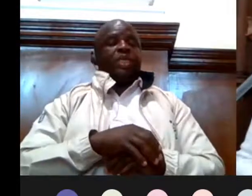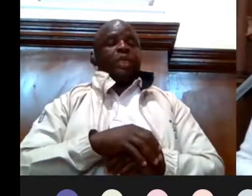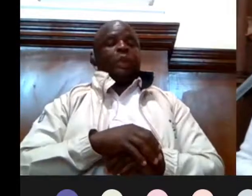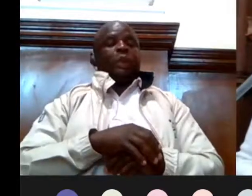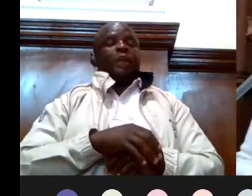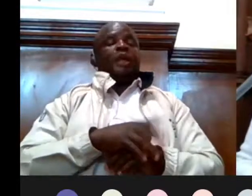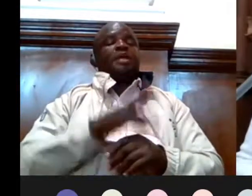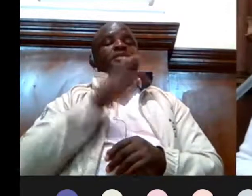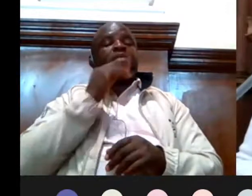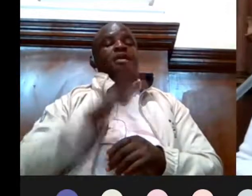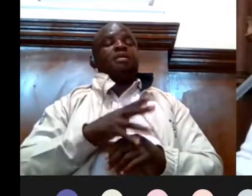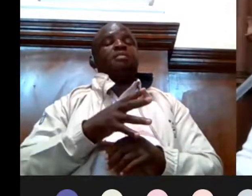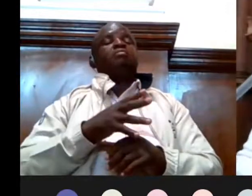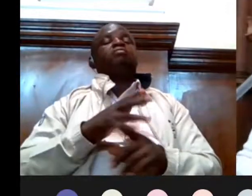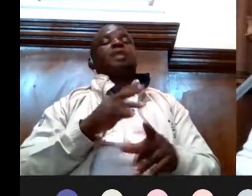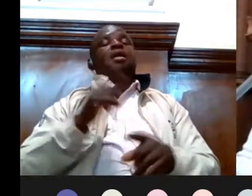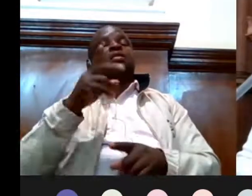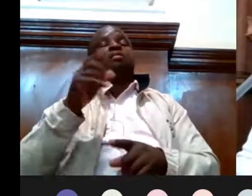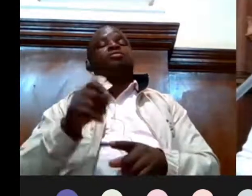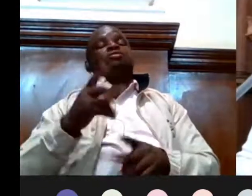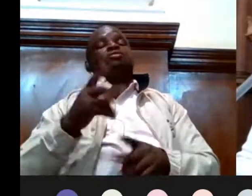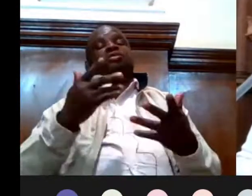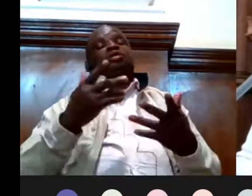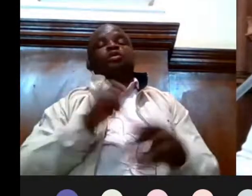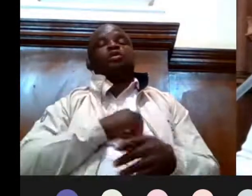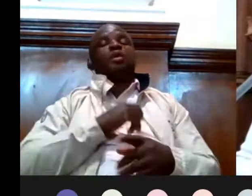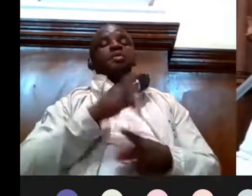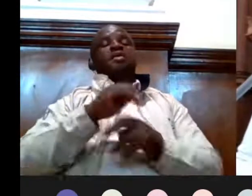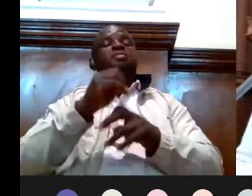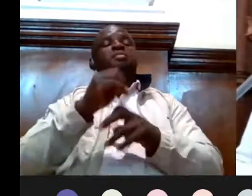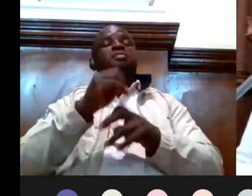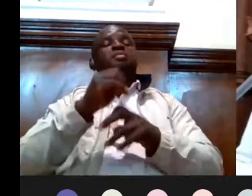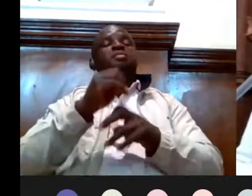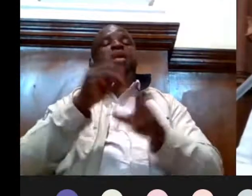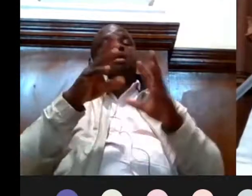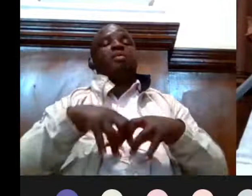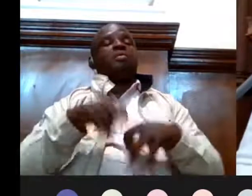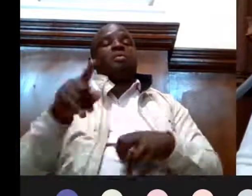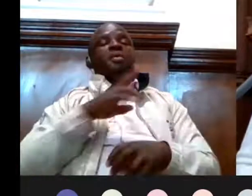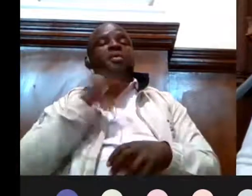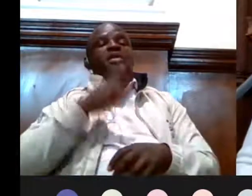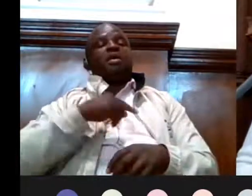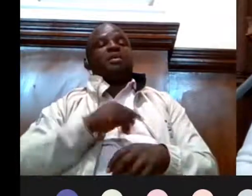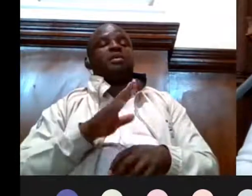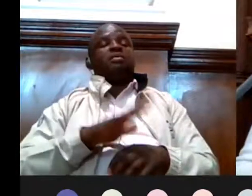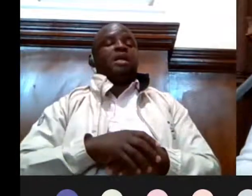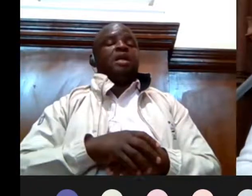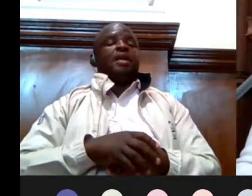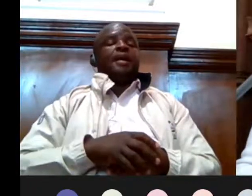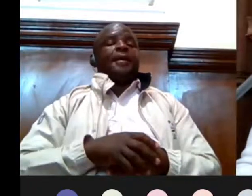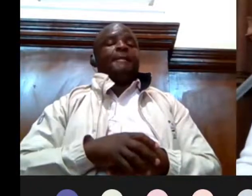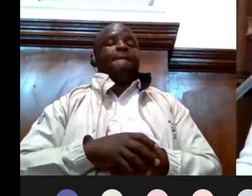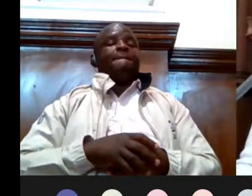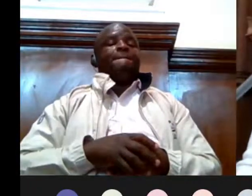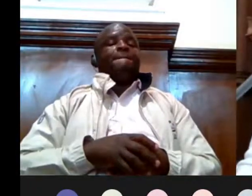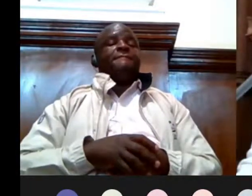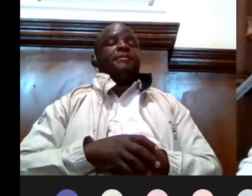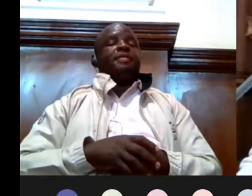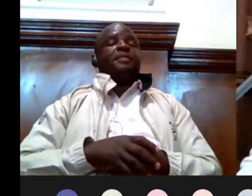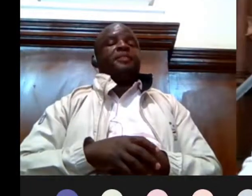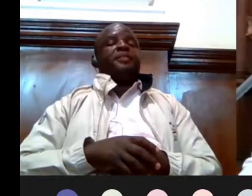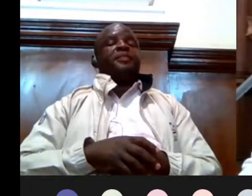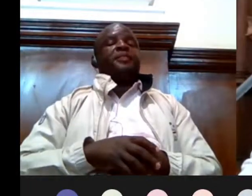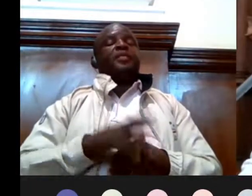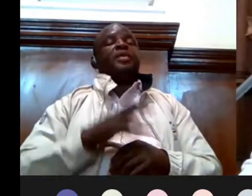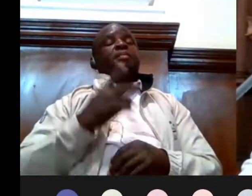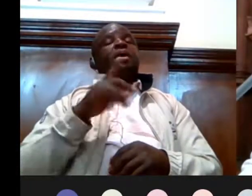Honourable Speaker, some of you will say, but it's not our fault if municipalities collapse. What can we do about it?